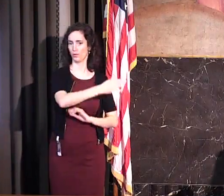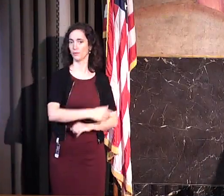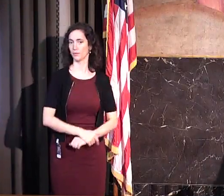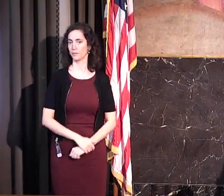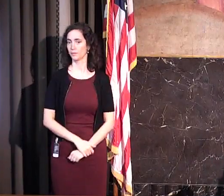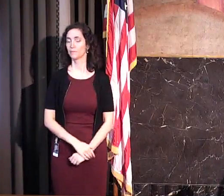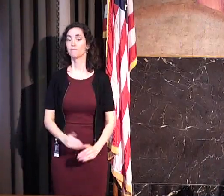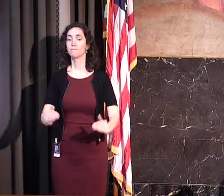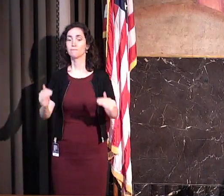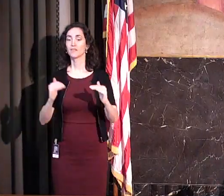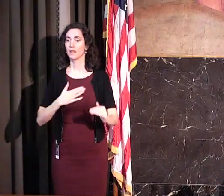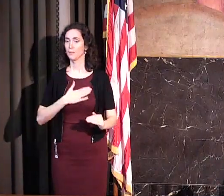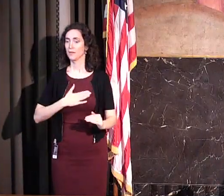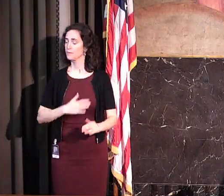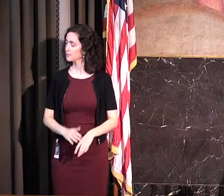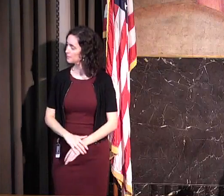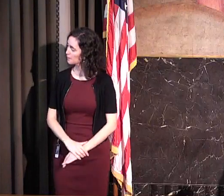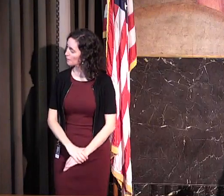Next slide, please.